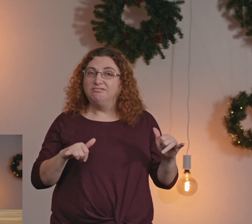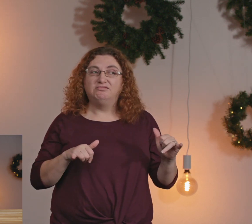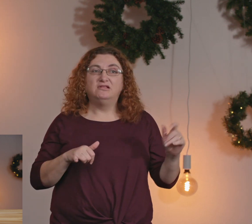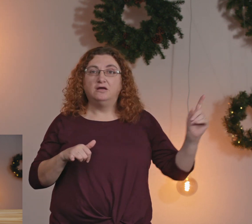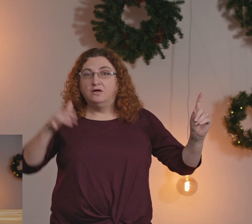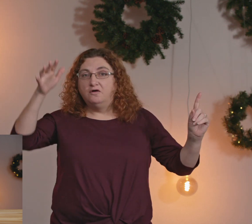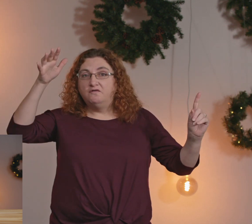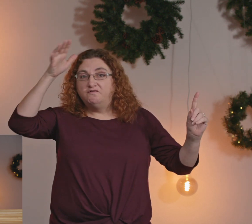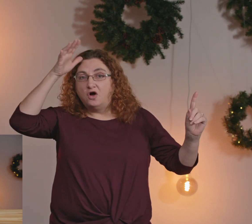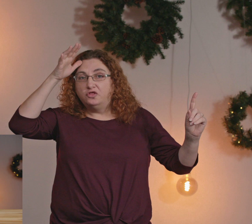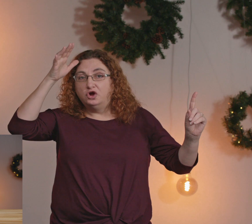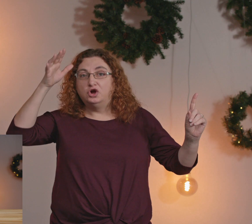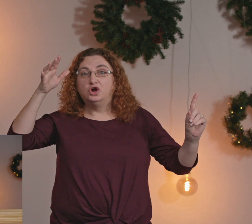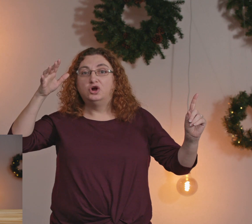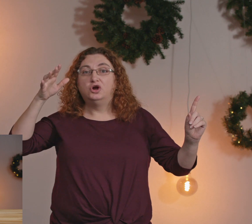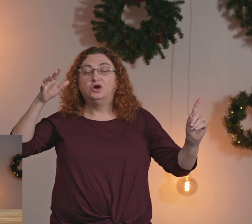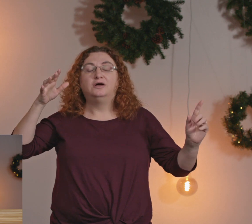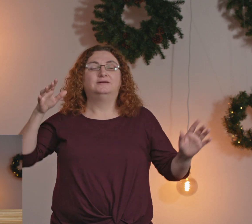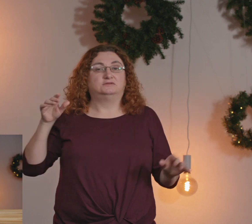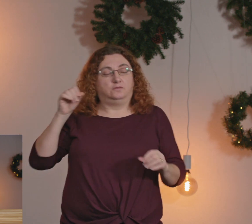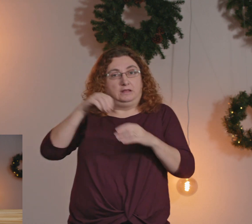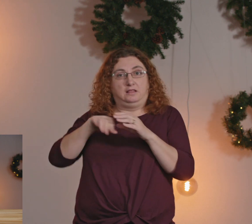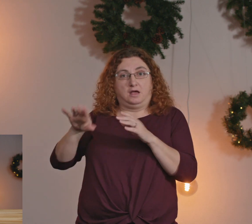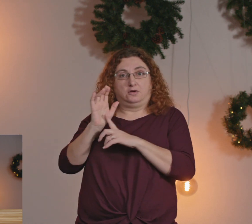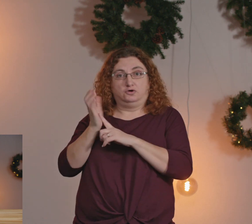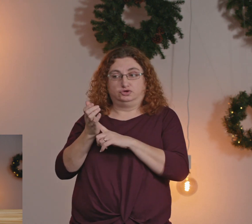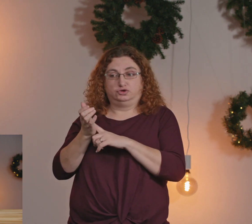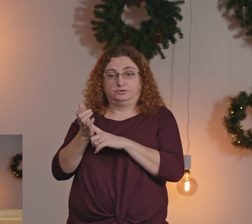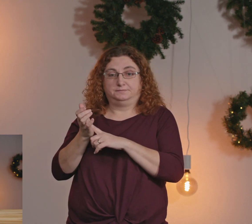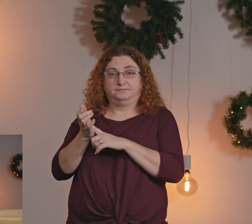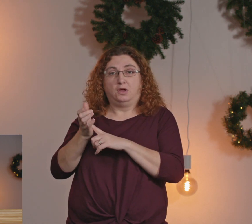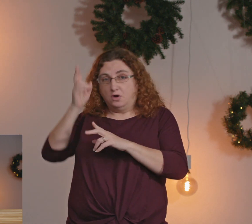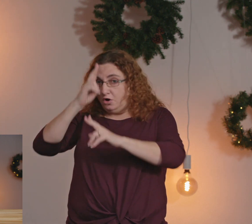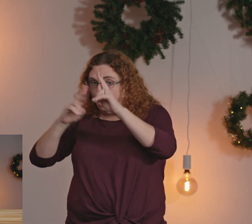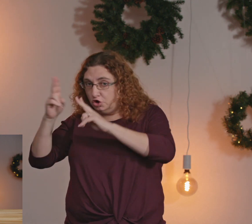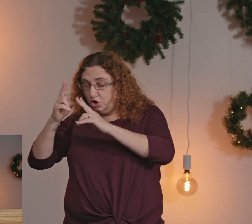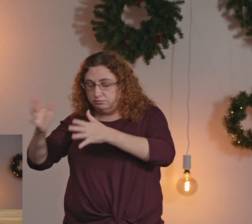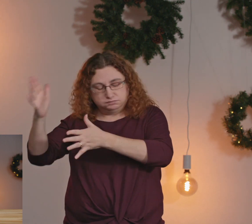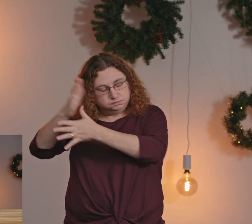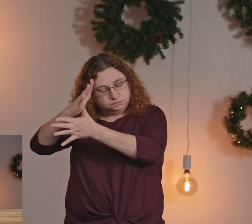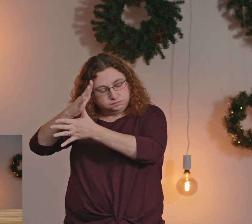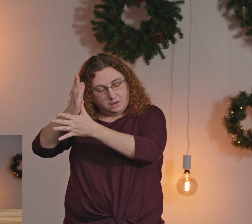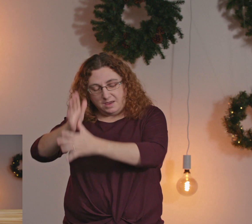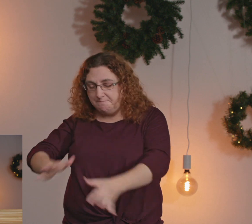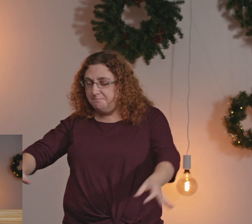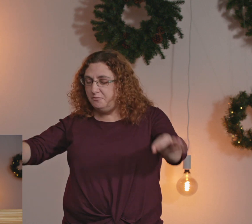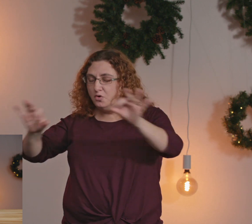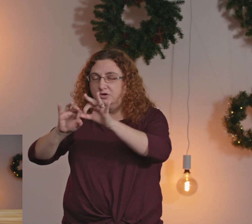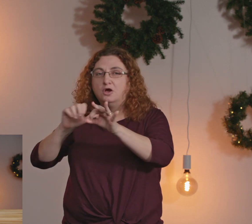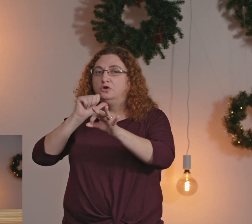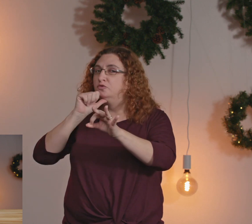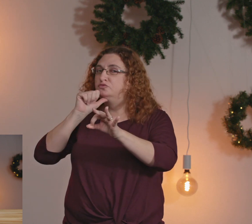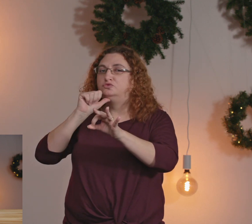the father, in a culture where honor is the most important thing, you do not